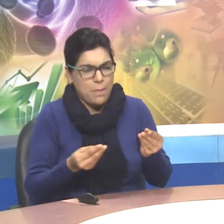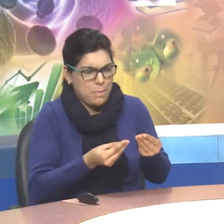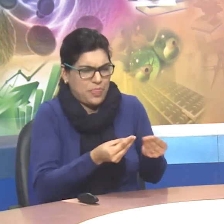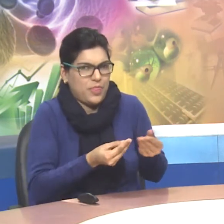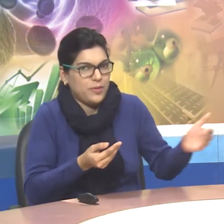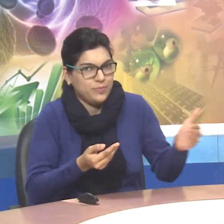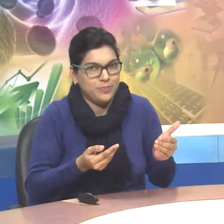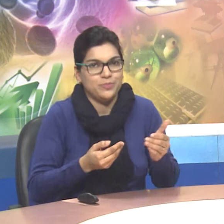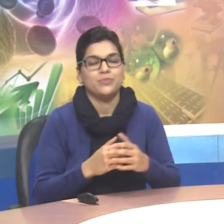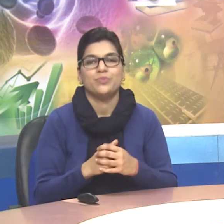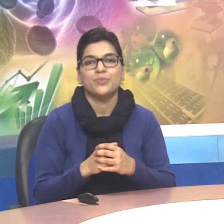how forget of me.